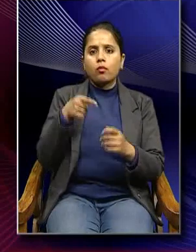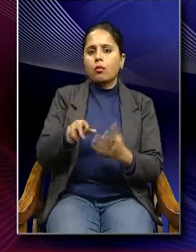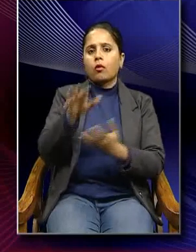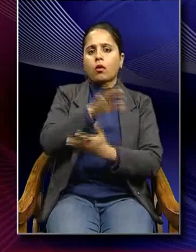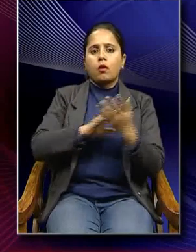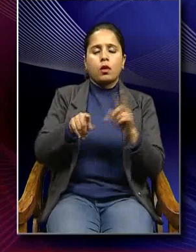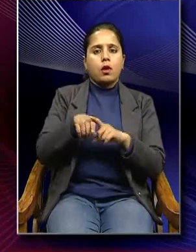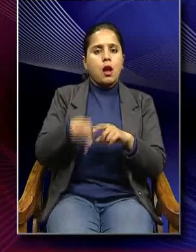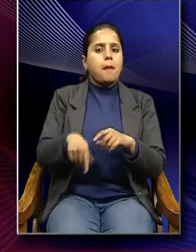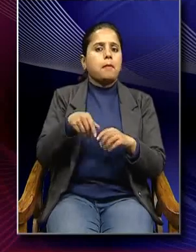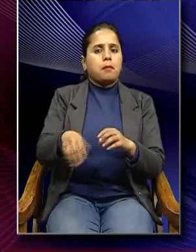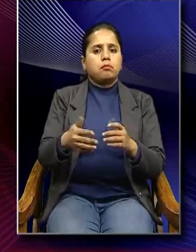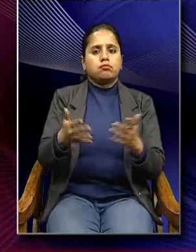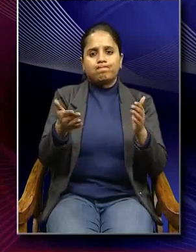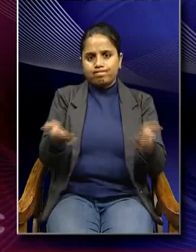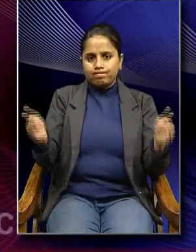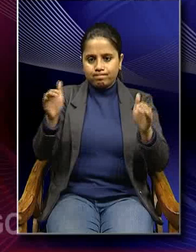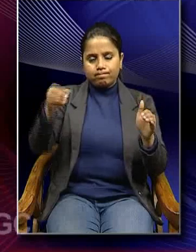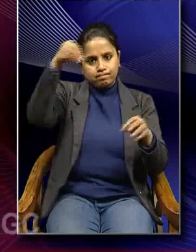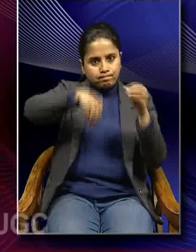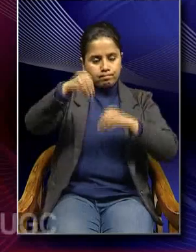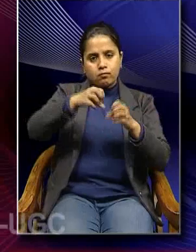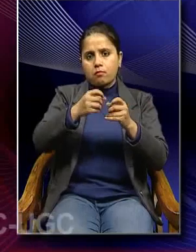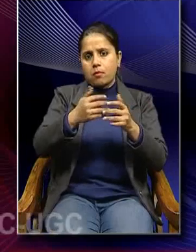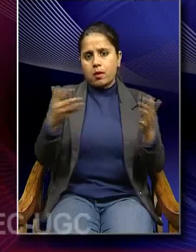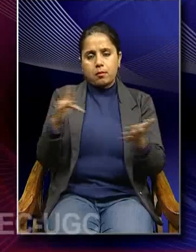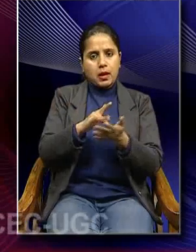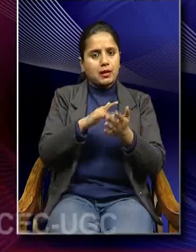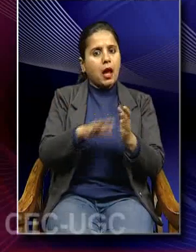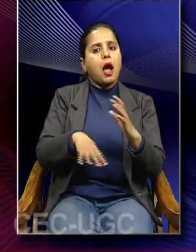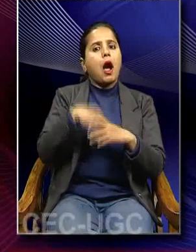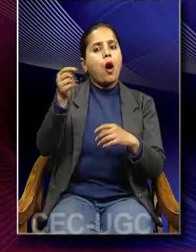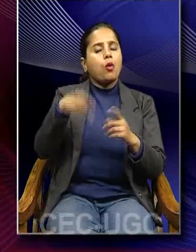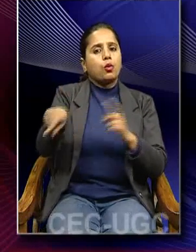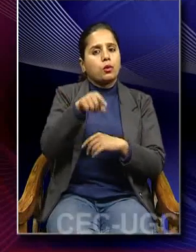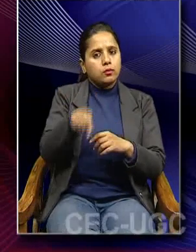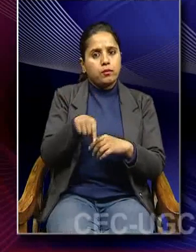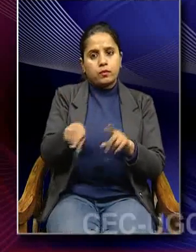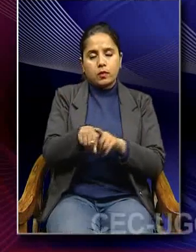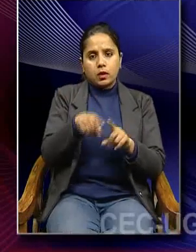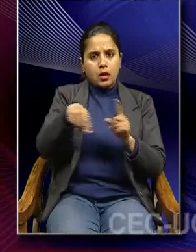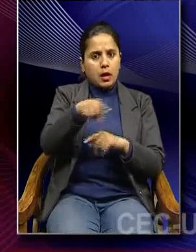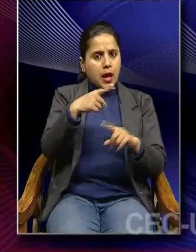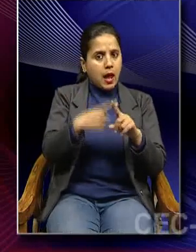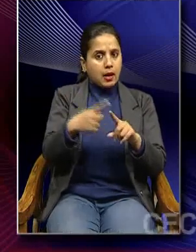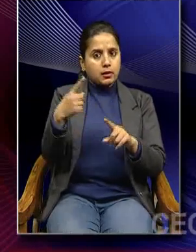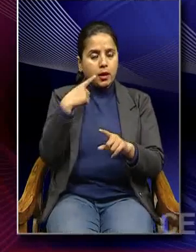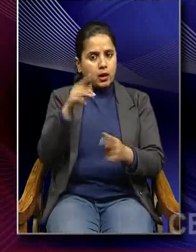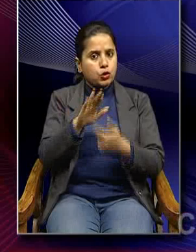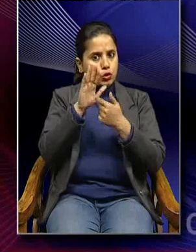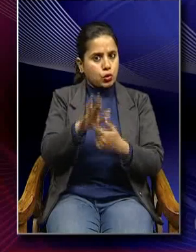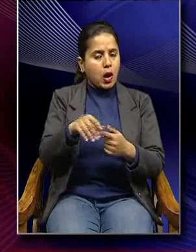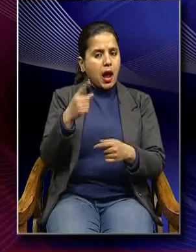of basket of many commodities in the market good, and Xi represents the